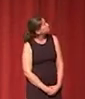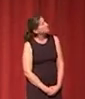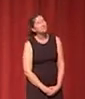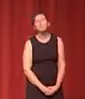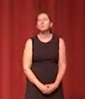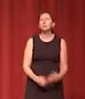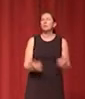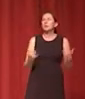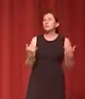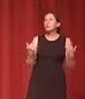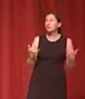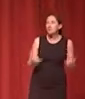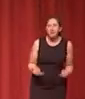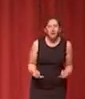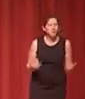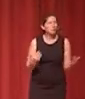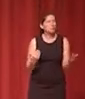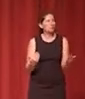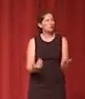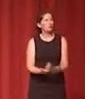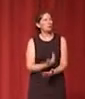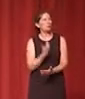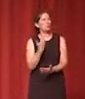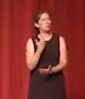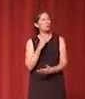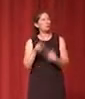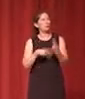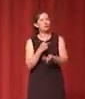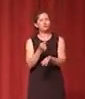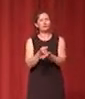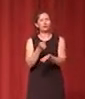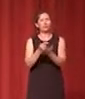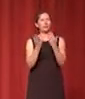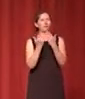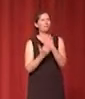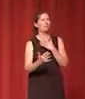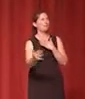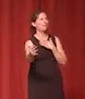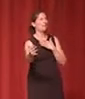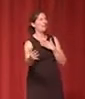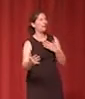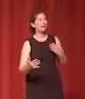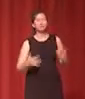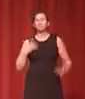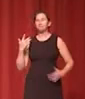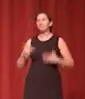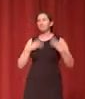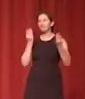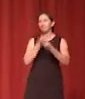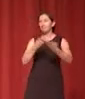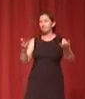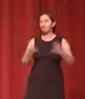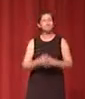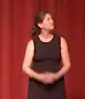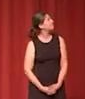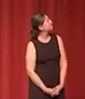we're at a new era for Alzheimer's disease diagnosis and therapy, which we're really excited to share with you today. Next